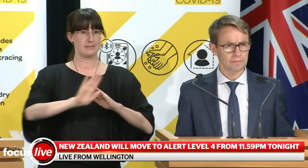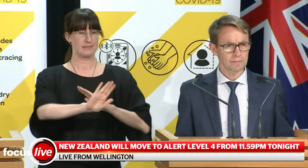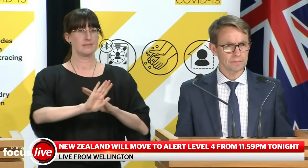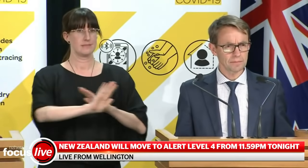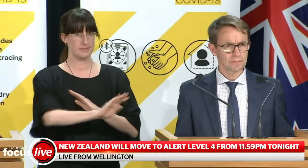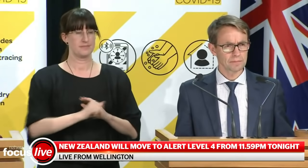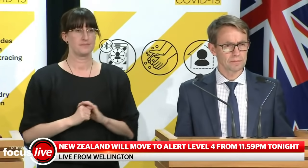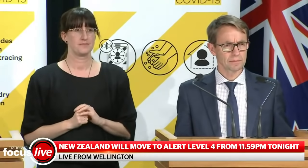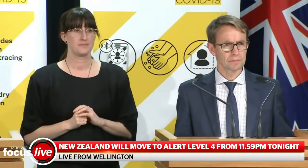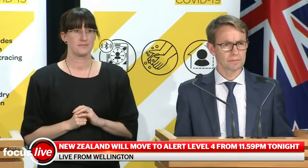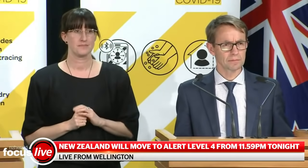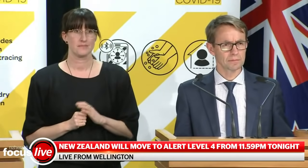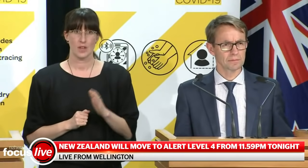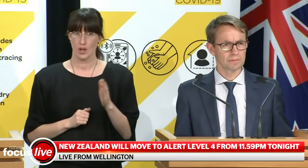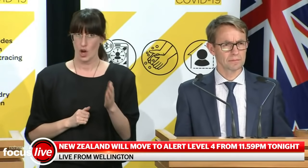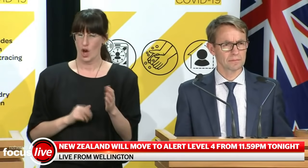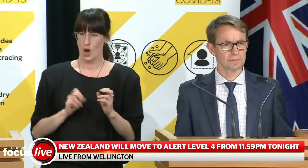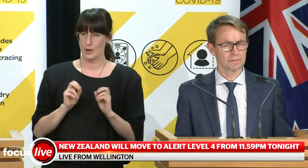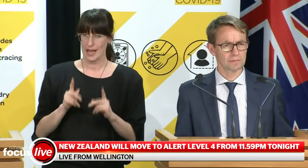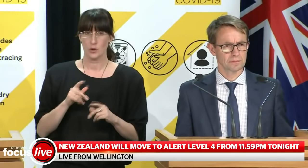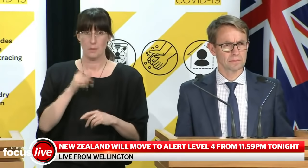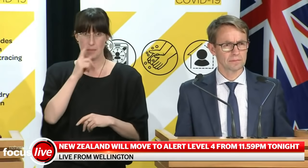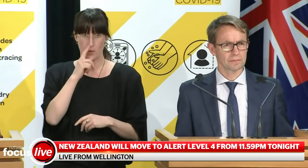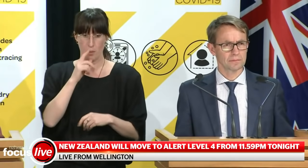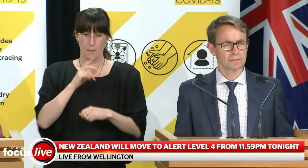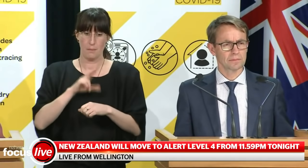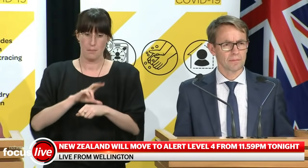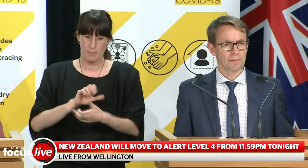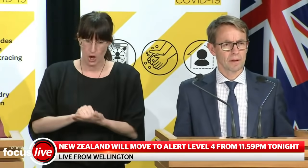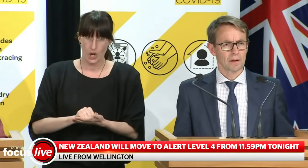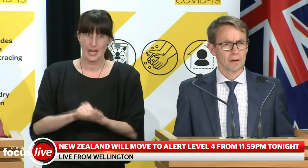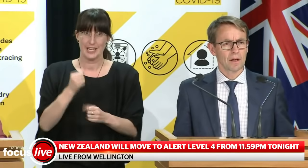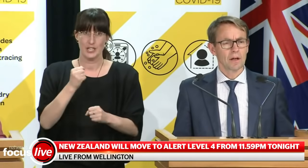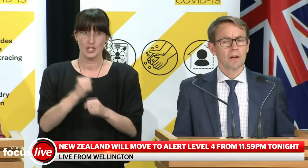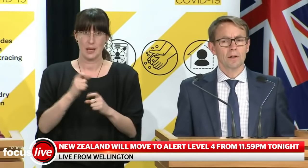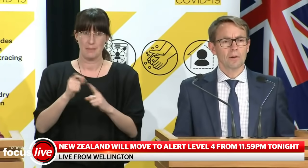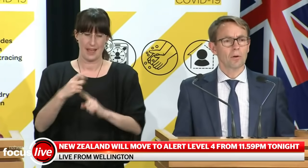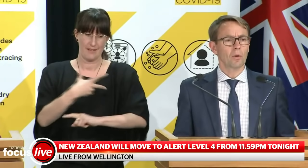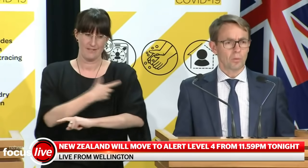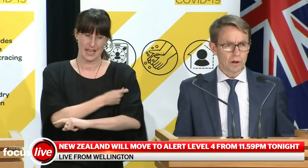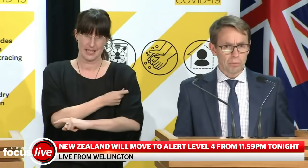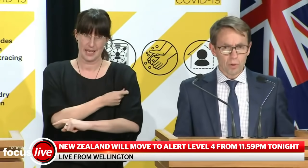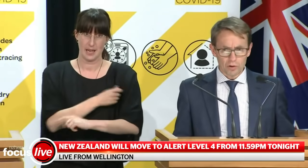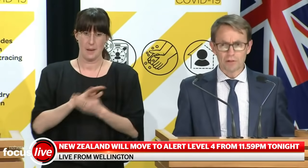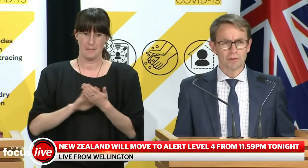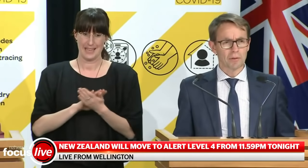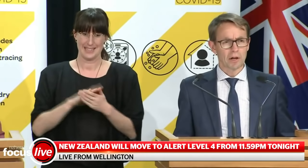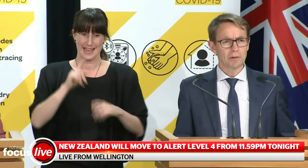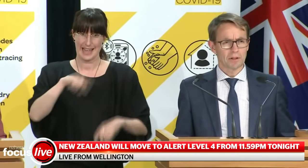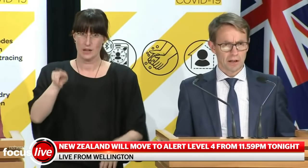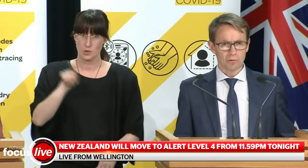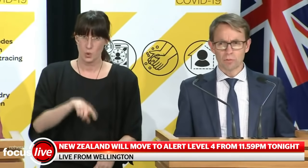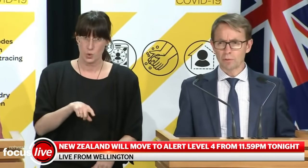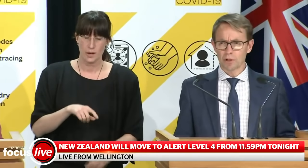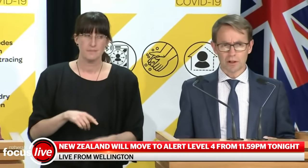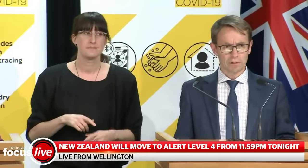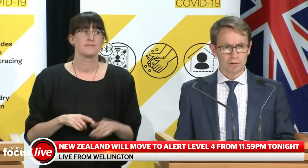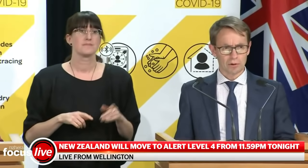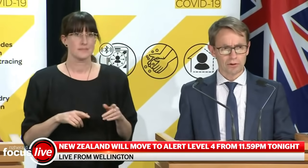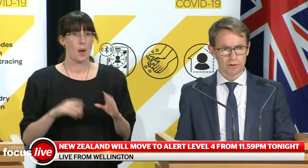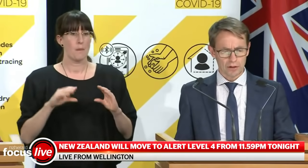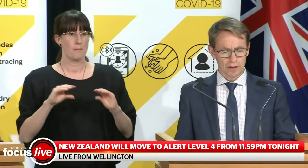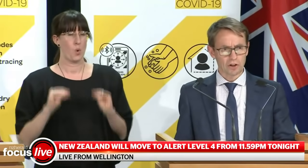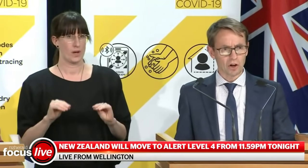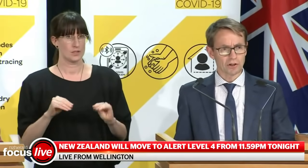booked at a GP, even though they can still access their GP, those will be cancelled over the next 24 to 48 hours? We're pausing for the moment, and we'll be